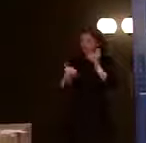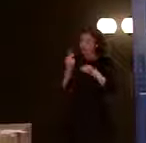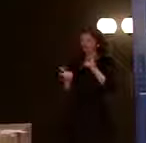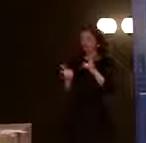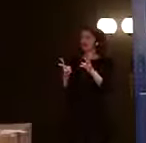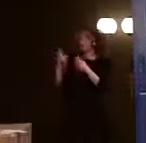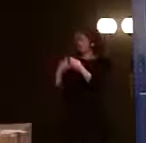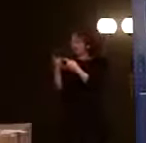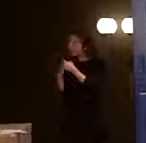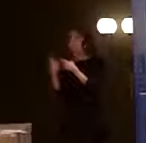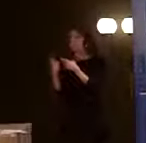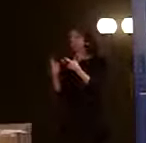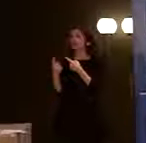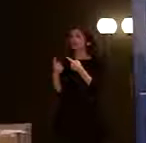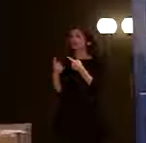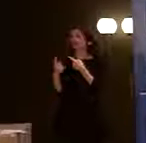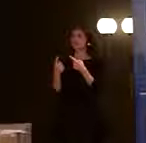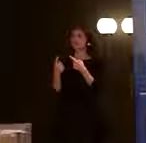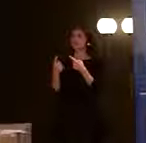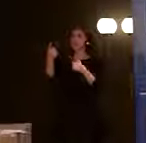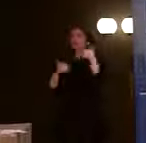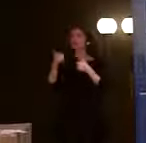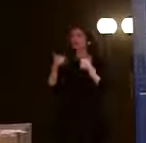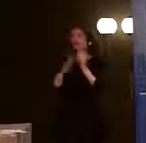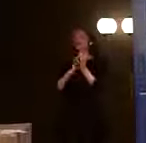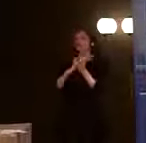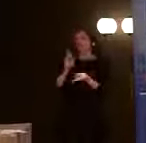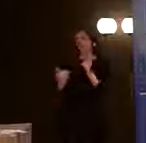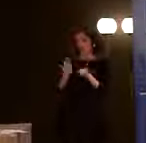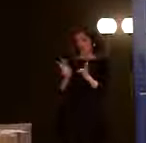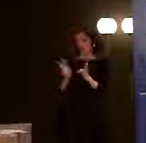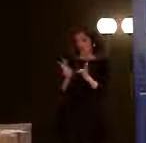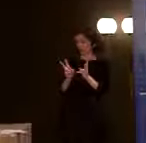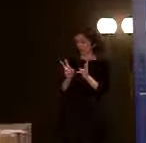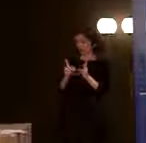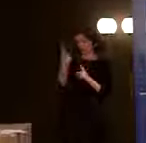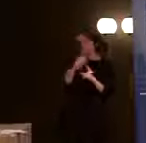think, giving them opportunities to become inquirers, because then one day